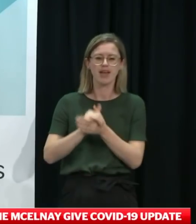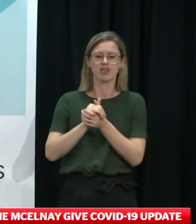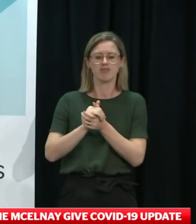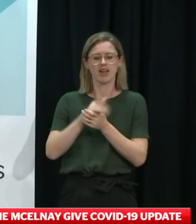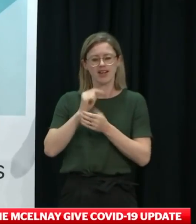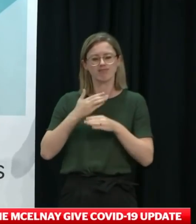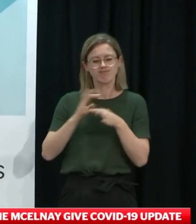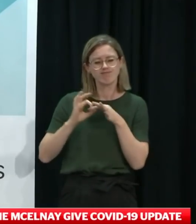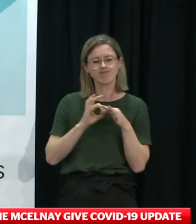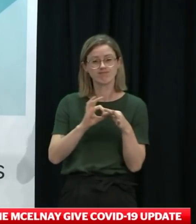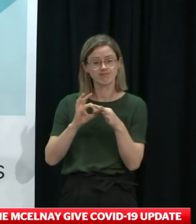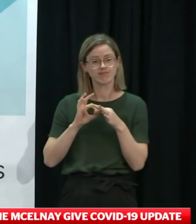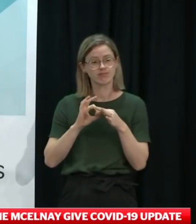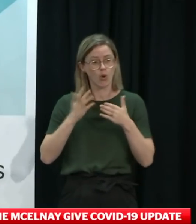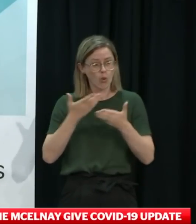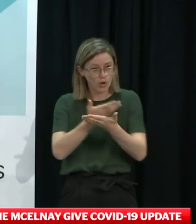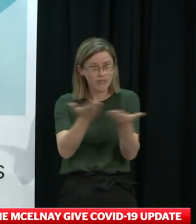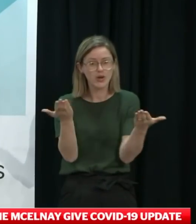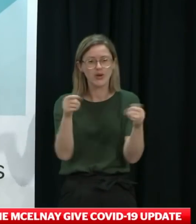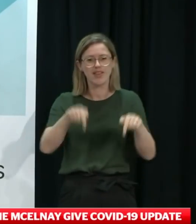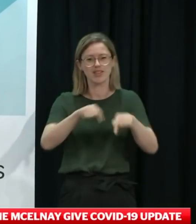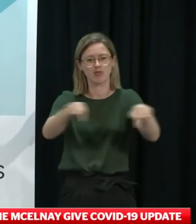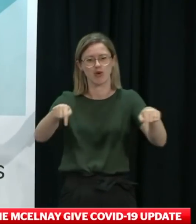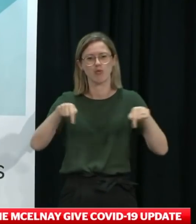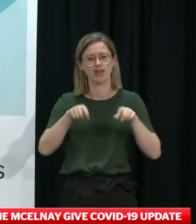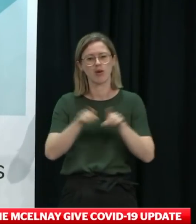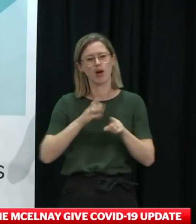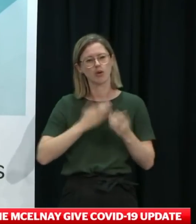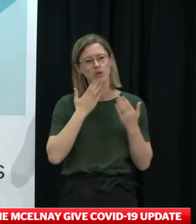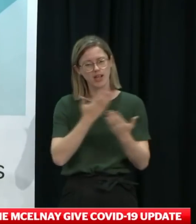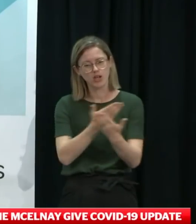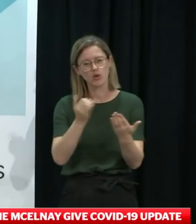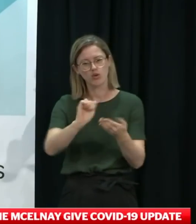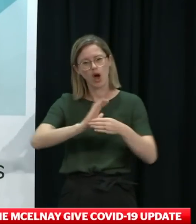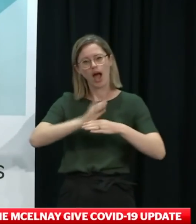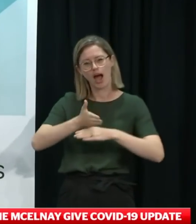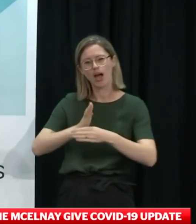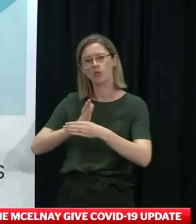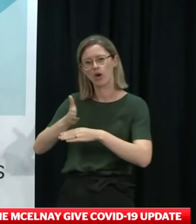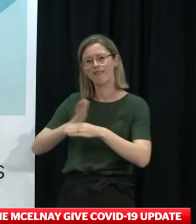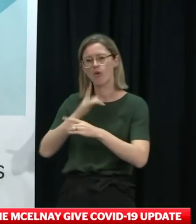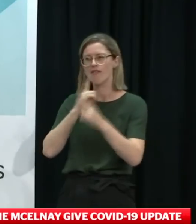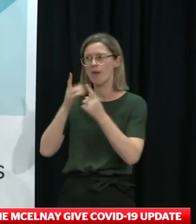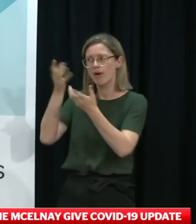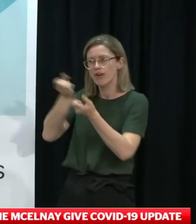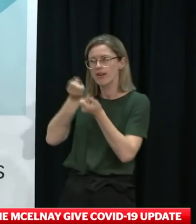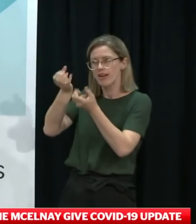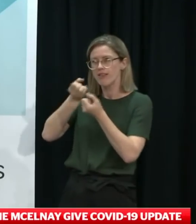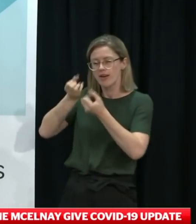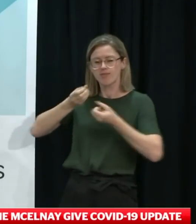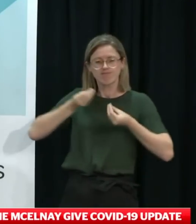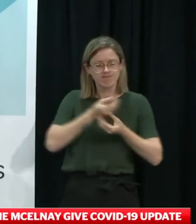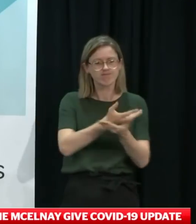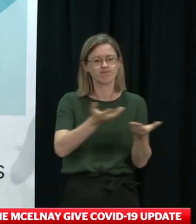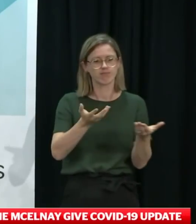New Zealanders. And that applies to all of you in this room. I want to thank you for your hard work in disseminating complex